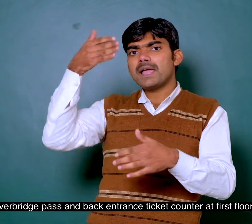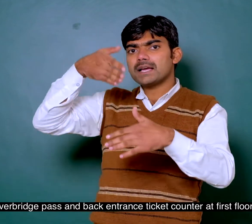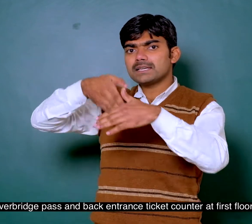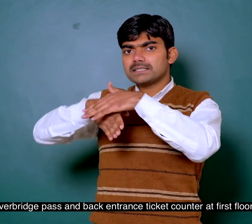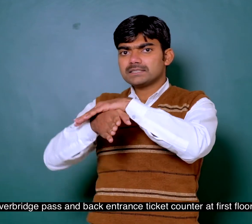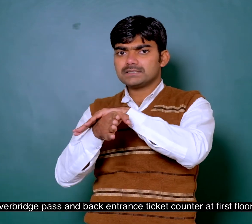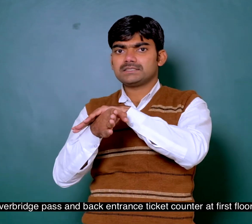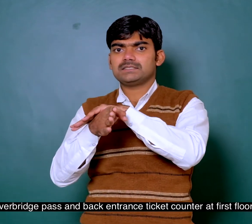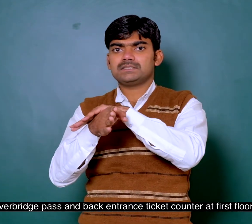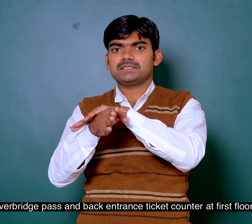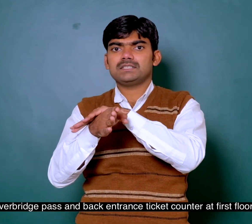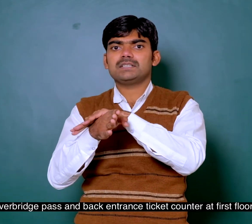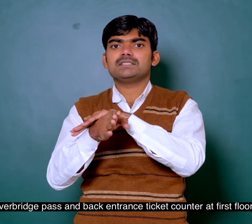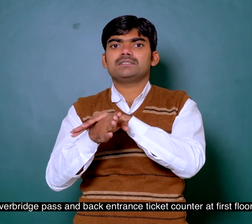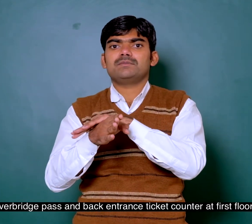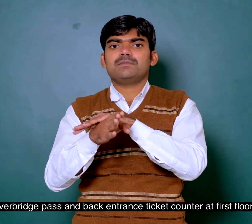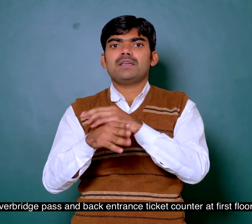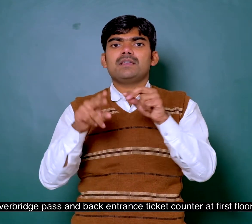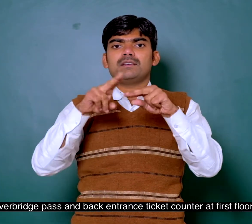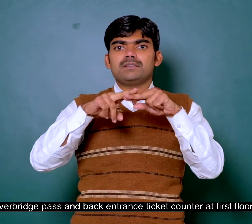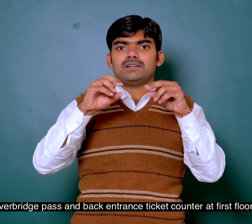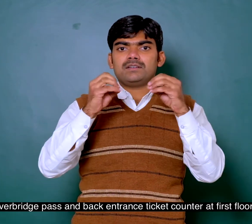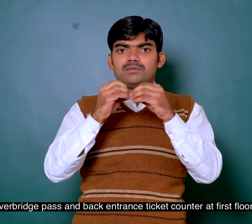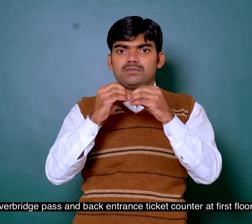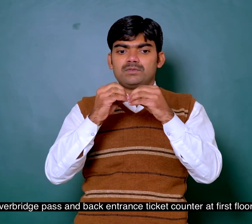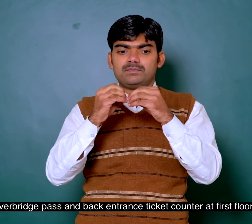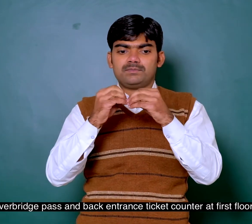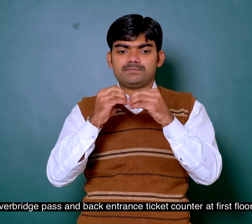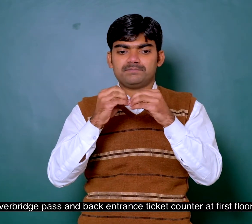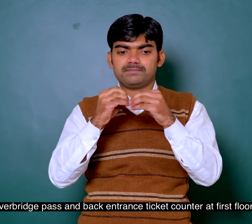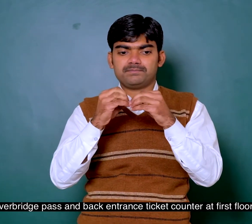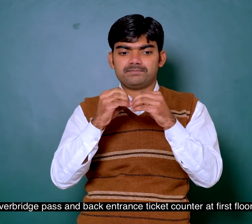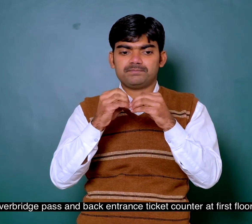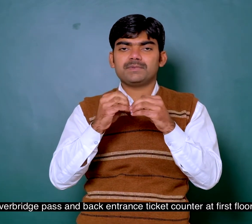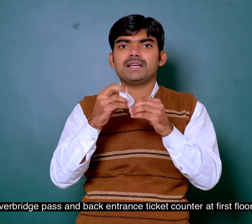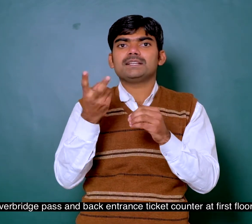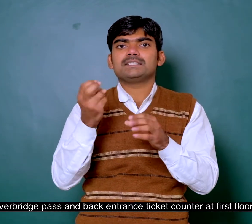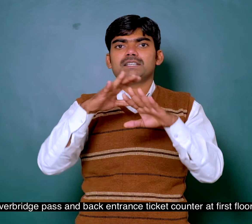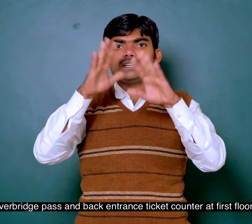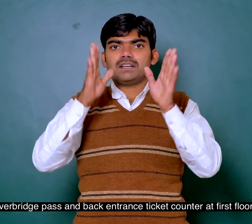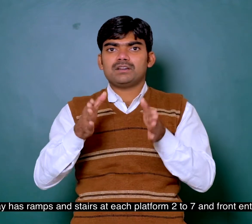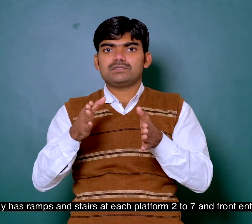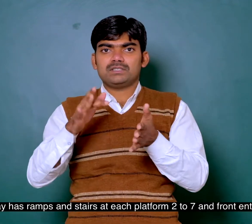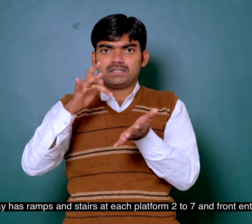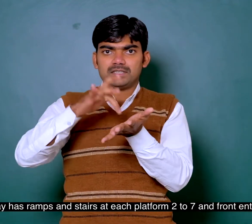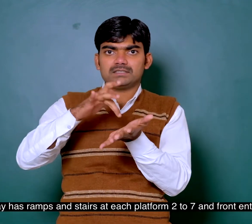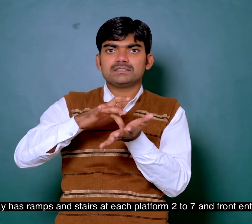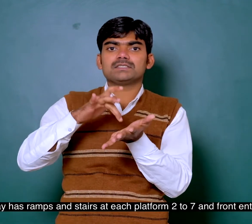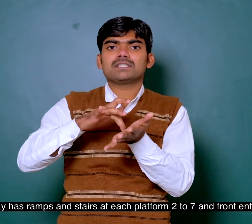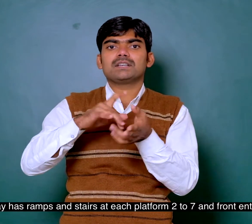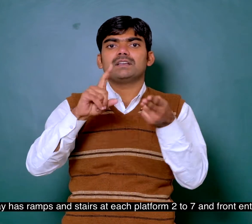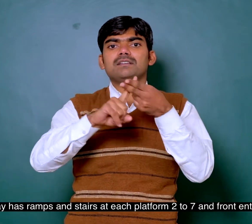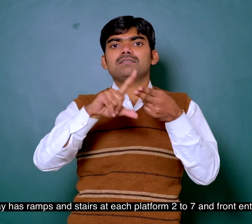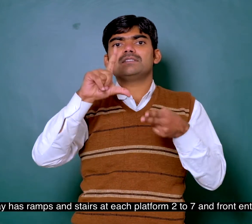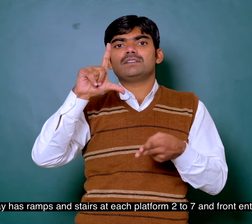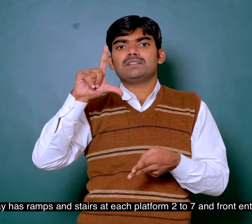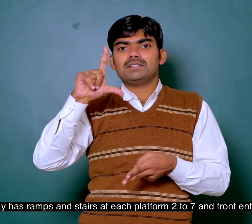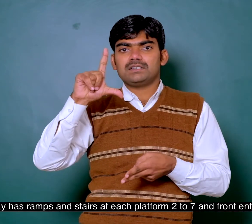and back entrance ticket counter at first floor. Subway has ramps and stairs